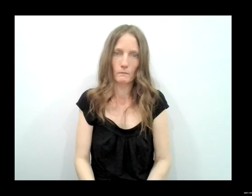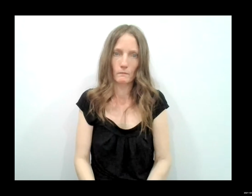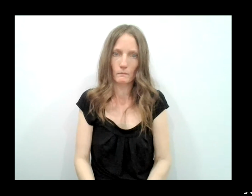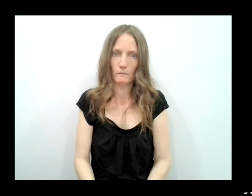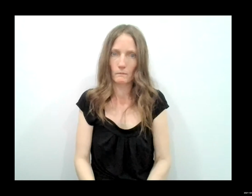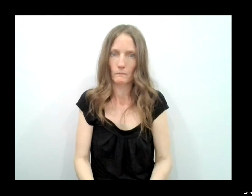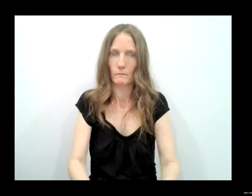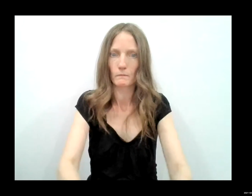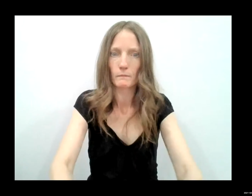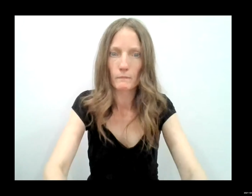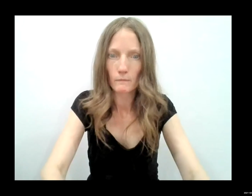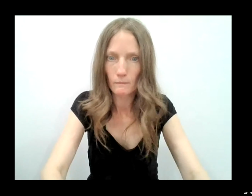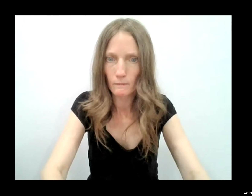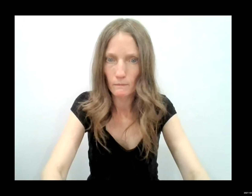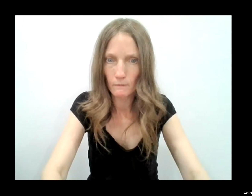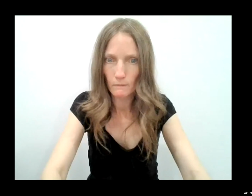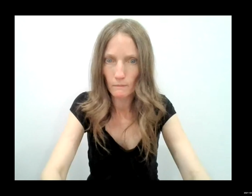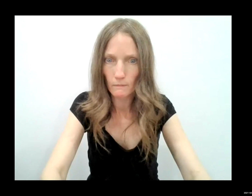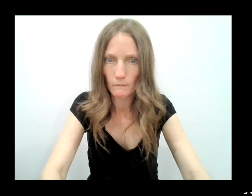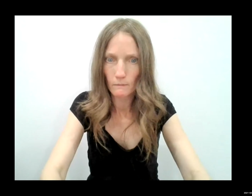Okay.